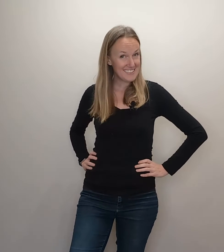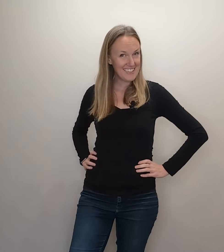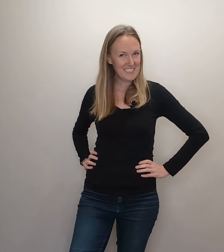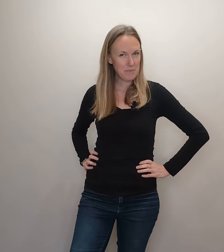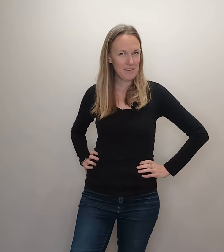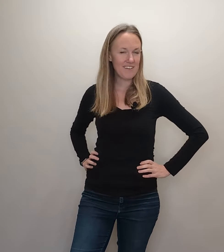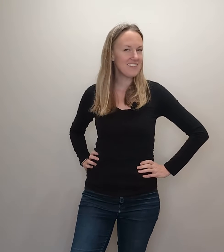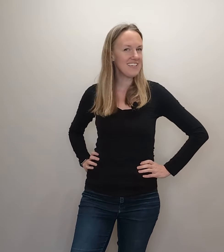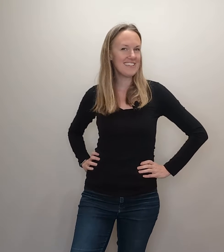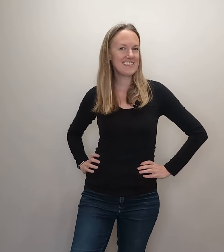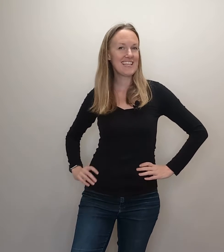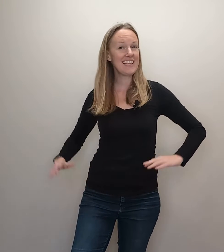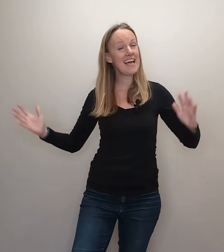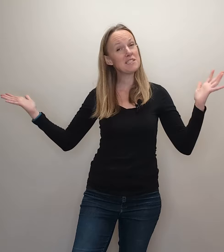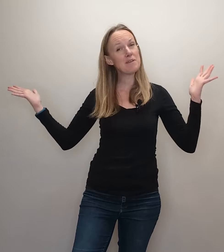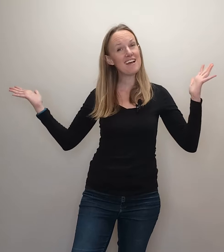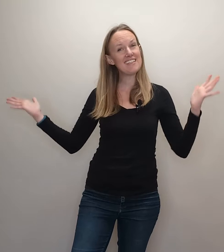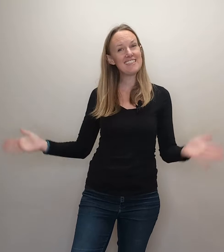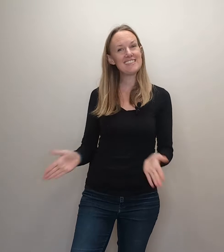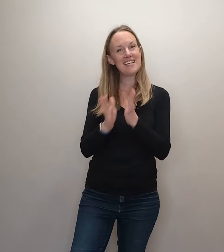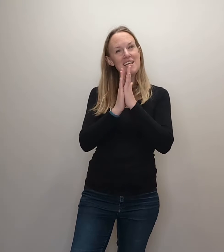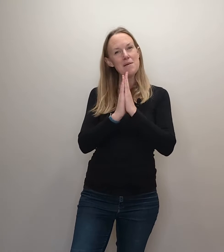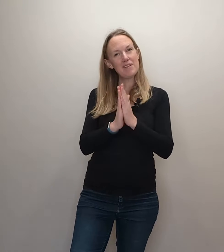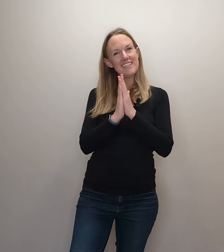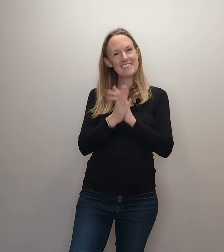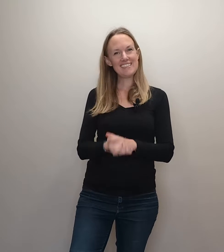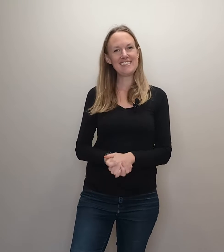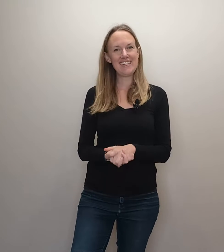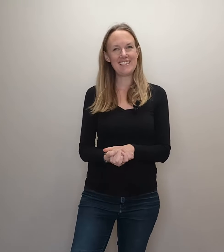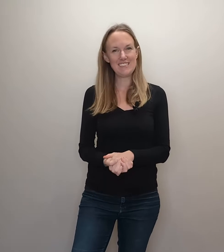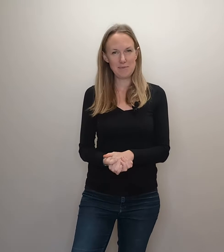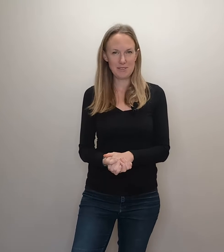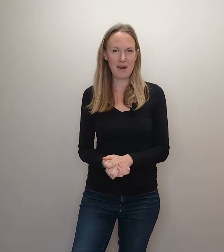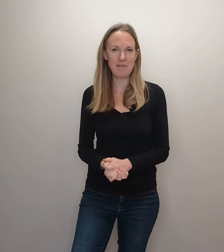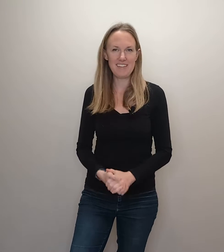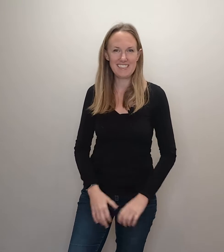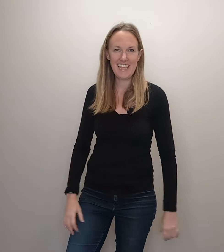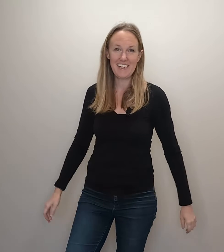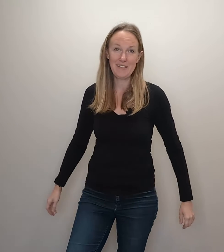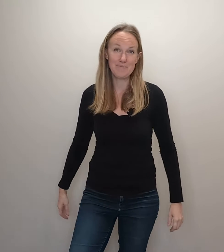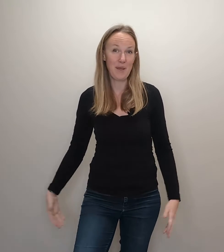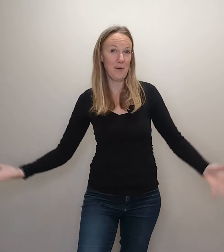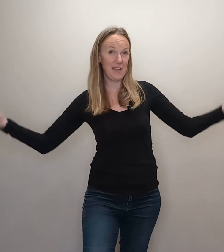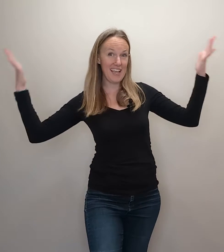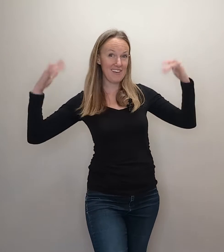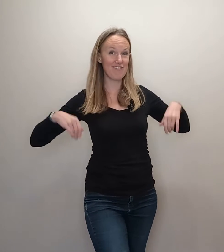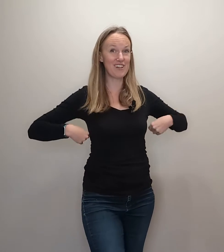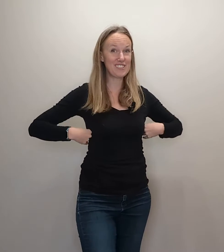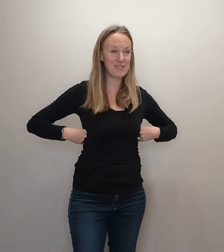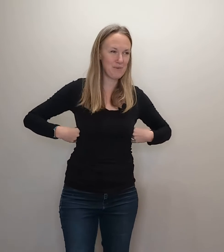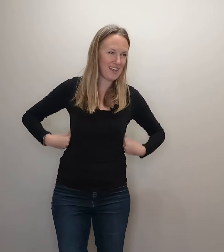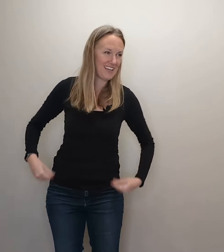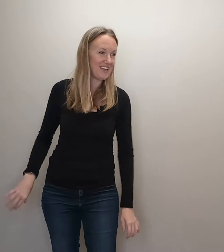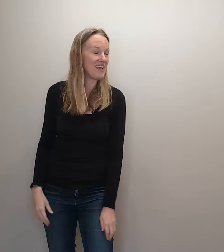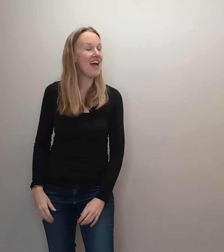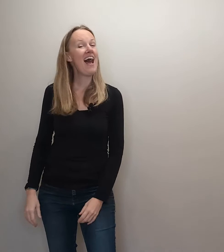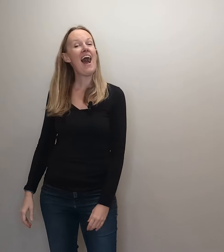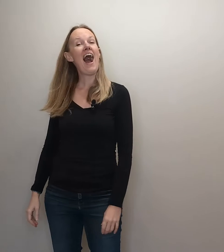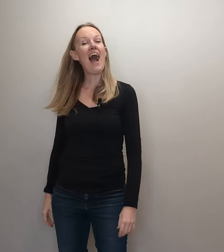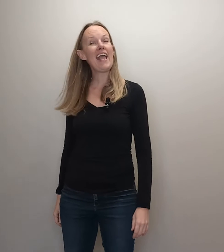a link to print off the lyrics. And last but not least, please consider subscribing to the channel. Okay, verse 1. I